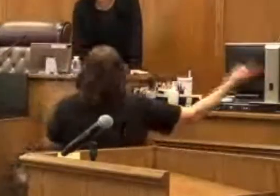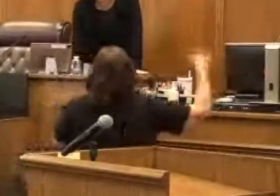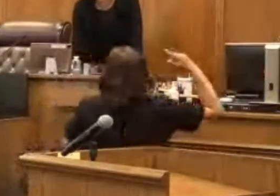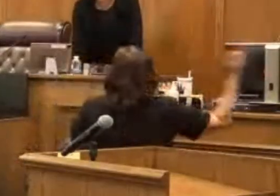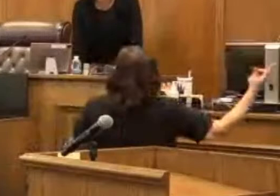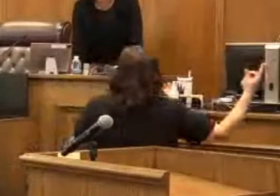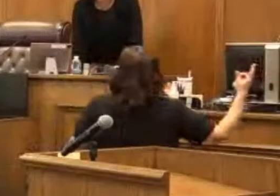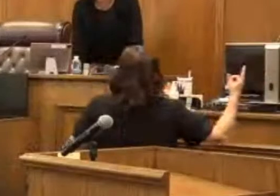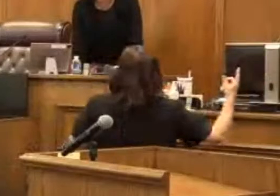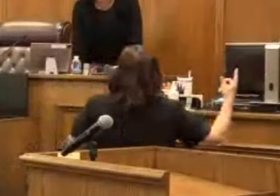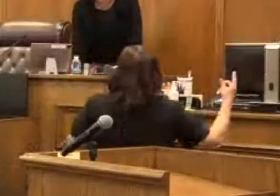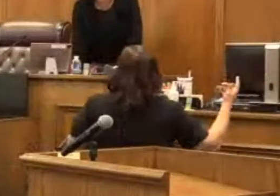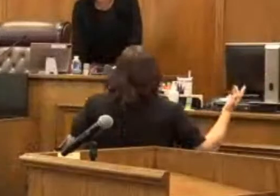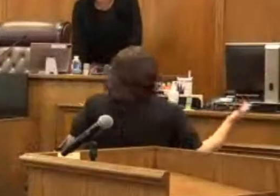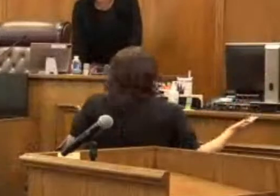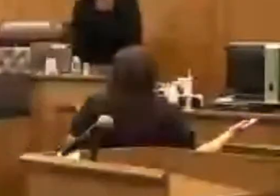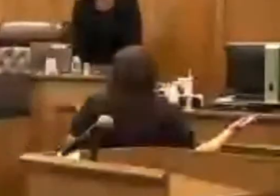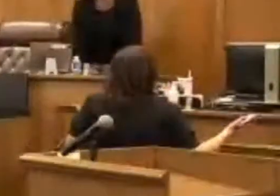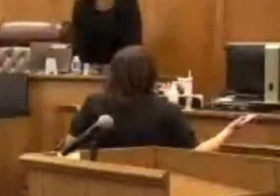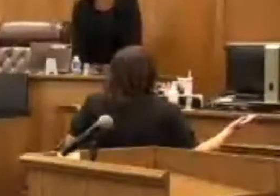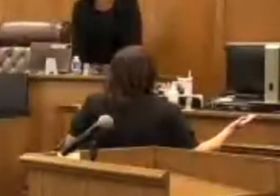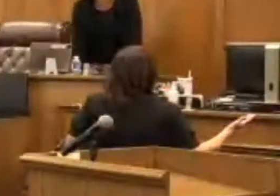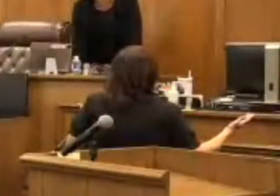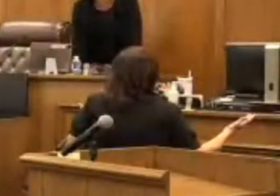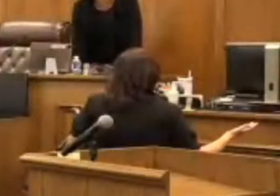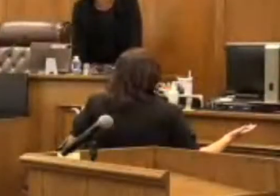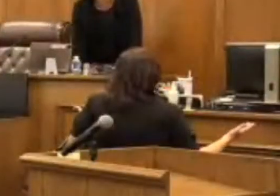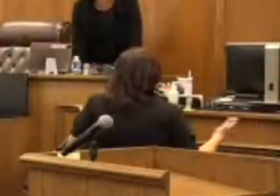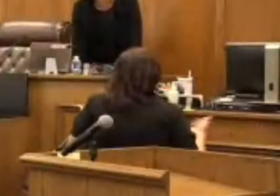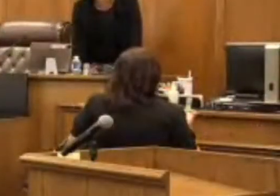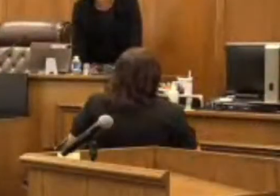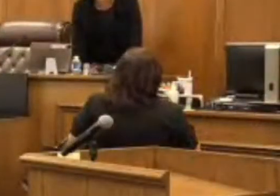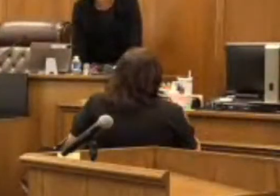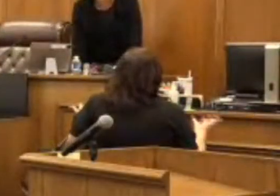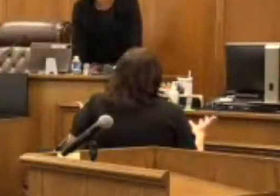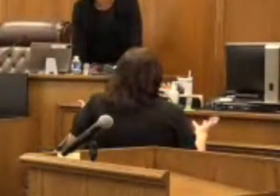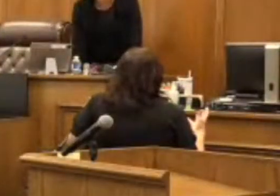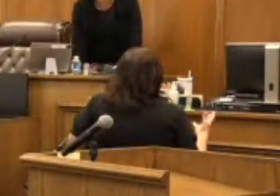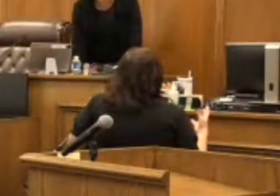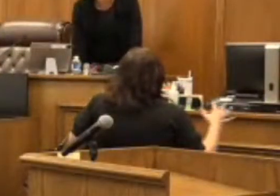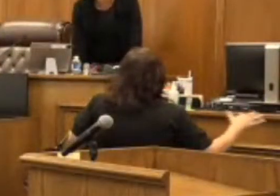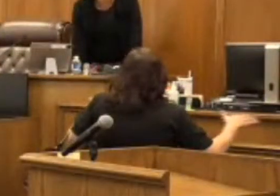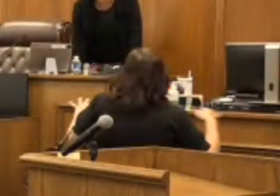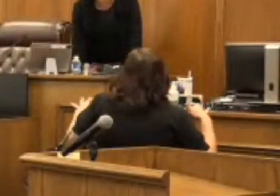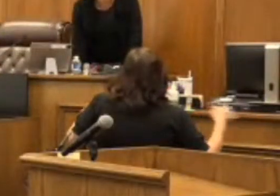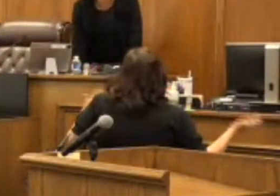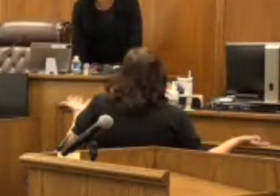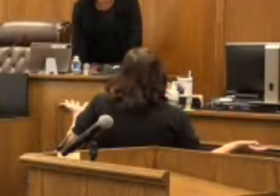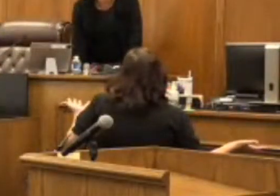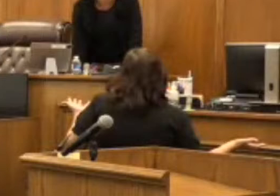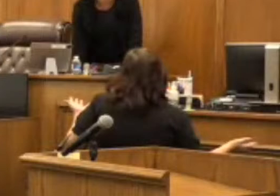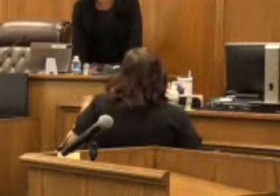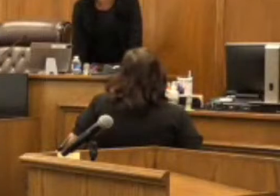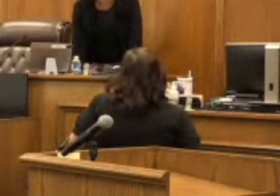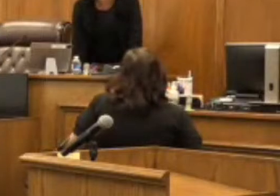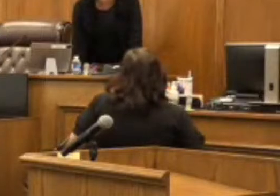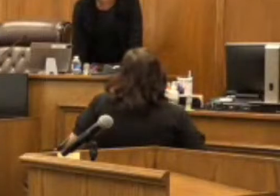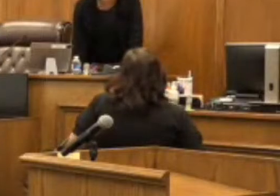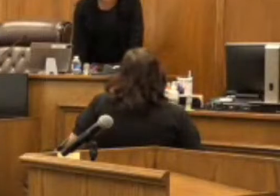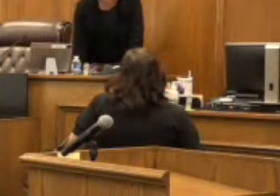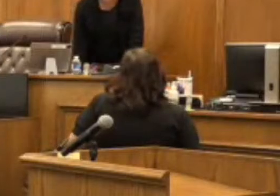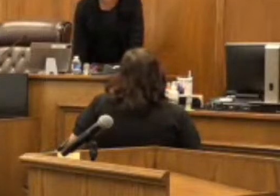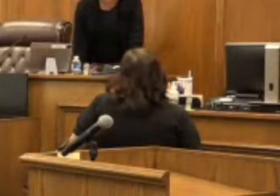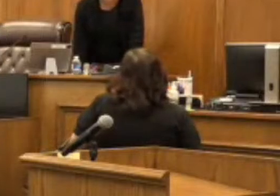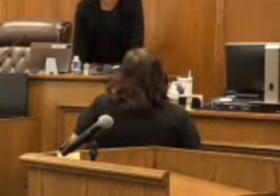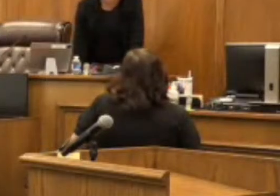all of the staff here are like, what can we do? I love that. Could you just do a better job when you just keep. Yes, I think